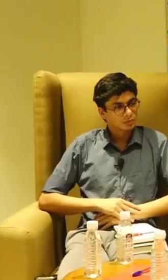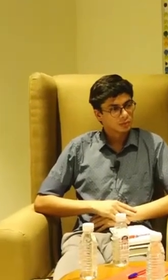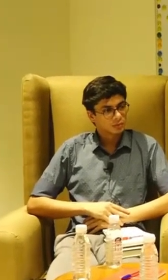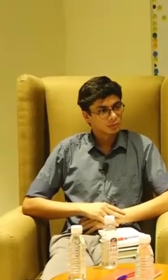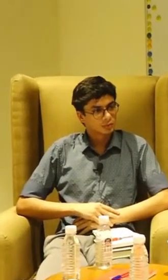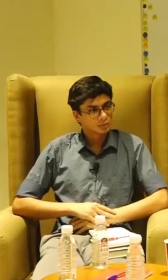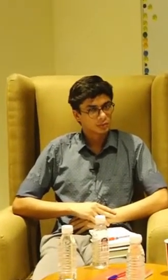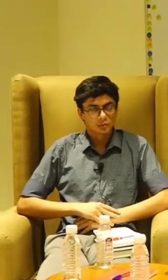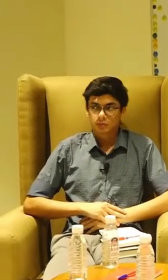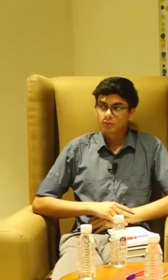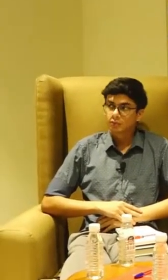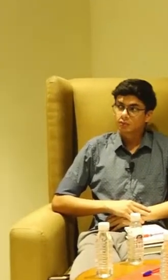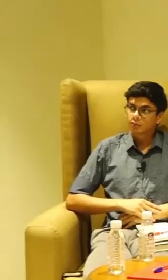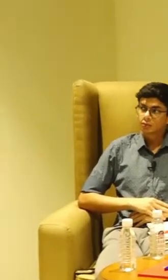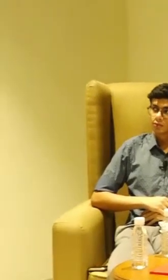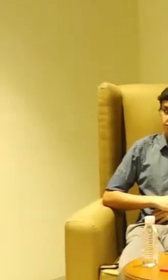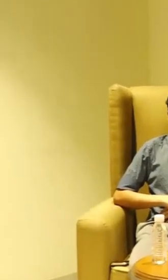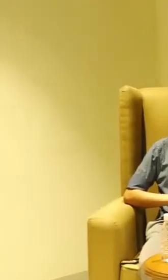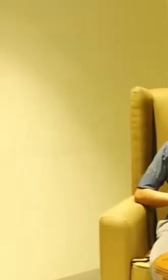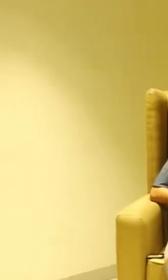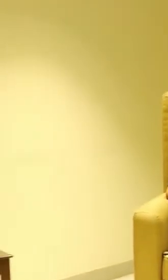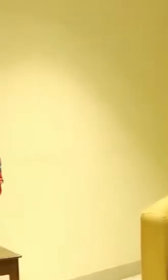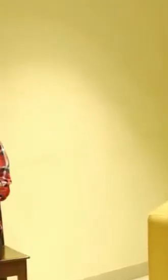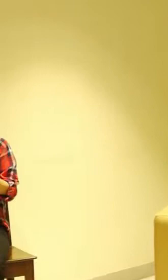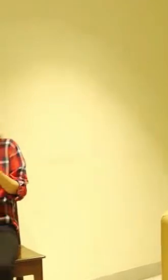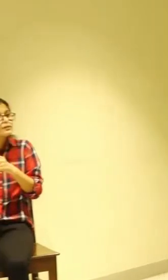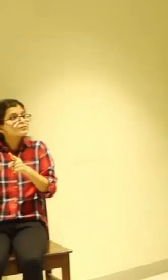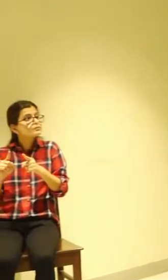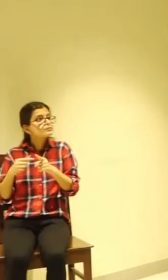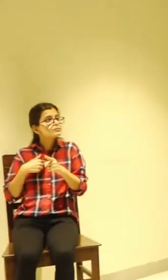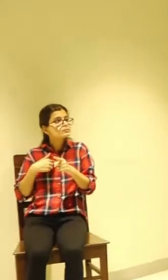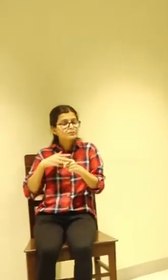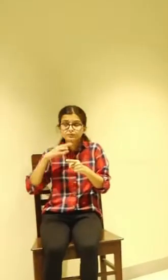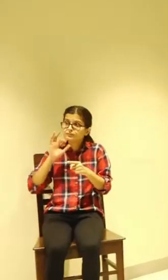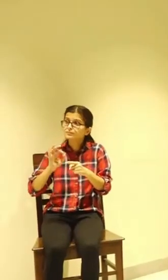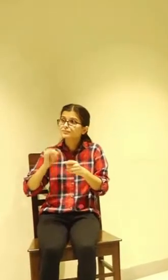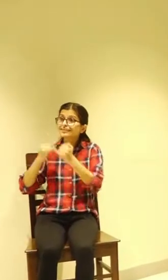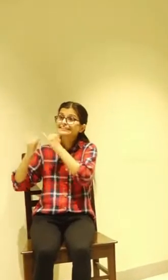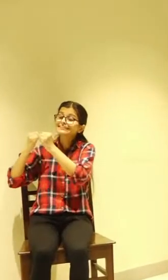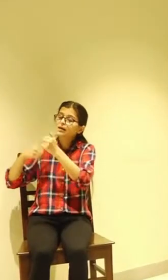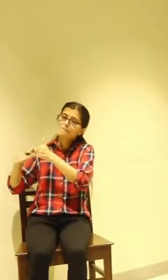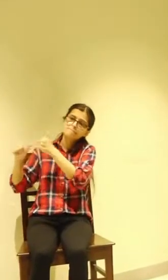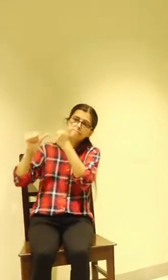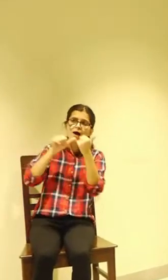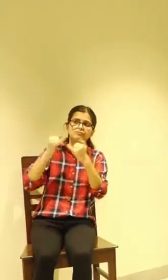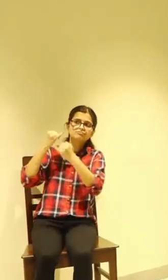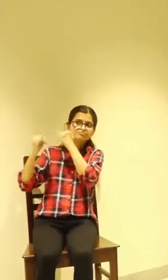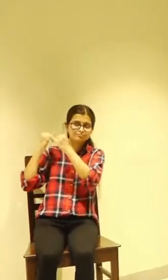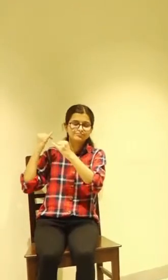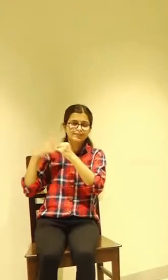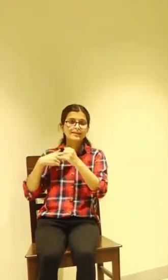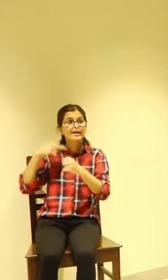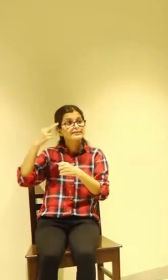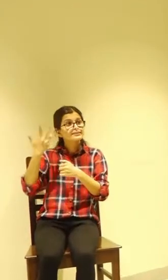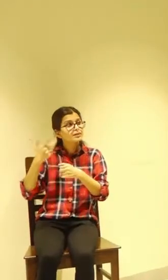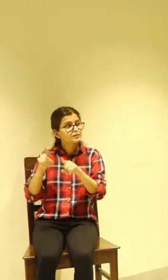whereas fundamental rights can be. And once again, going back again to the history, the reason is that when due